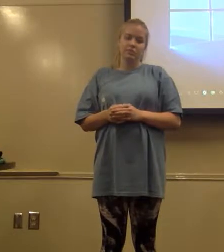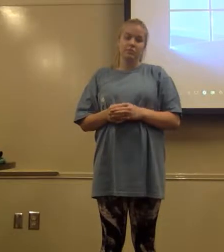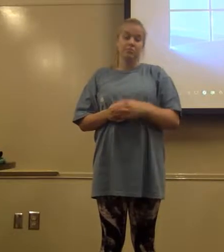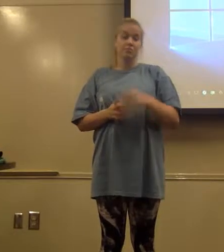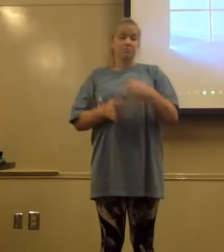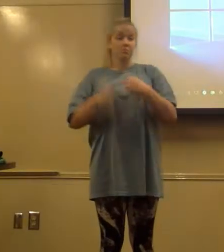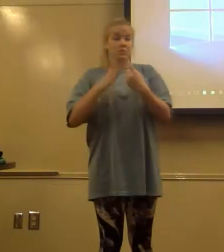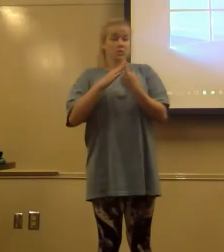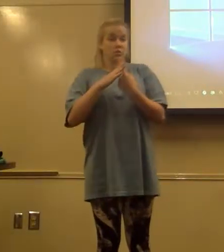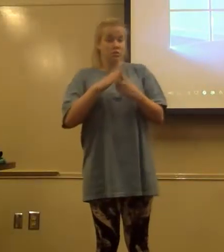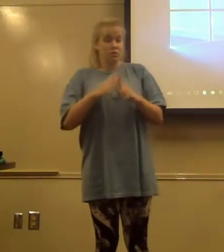out